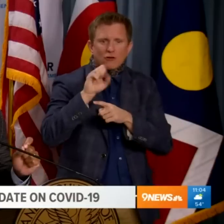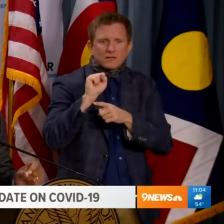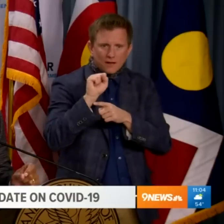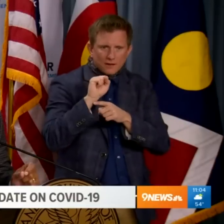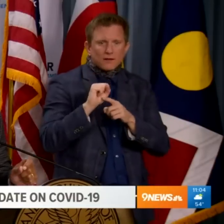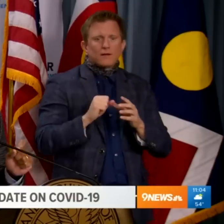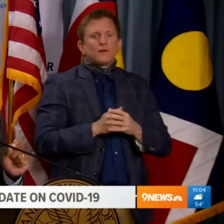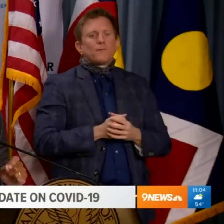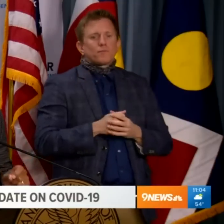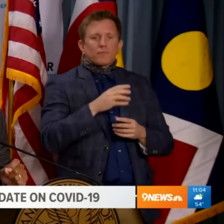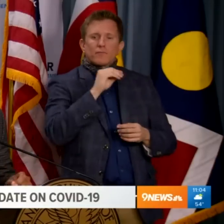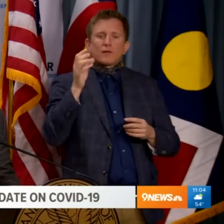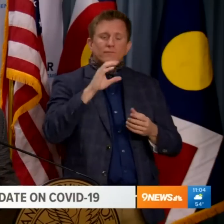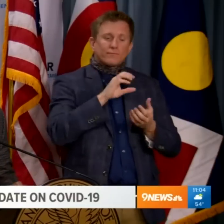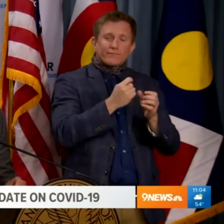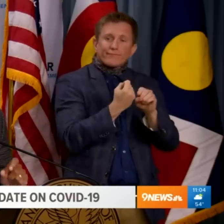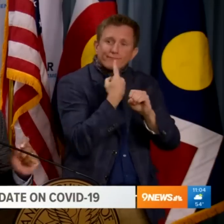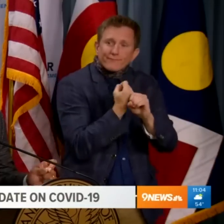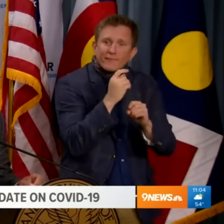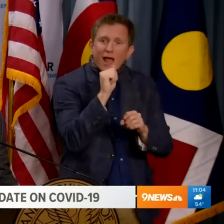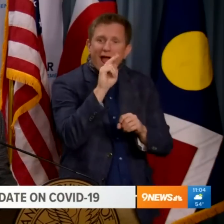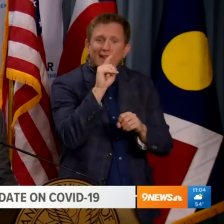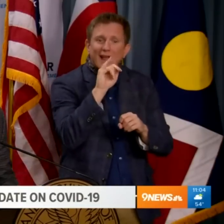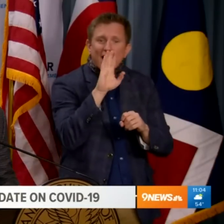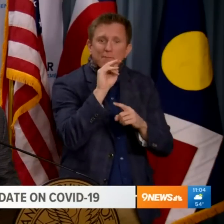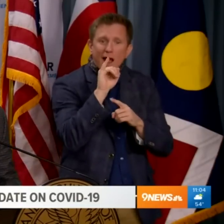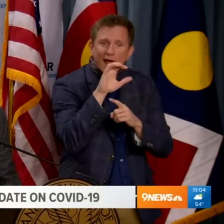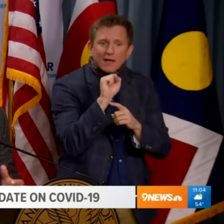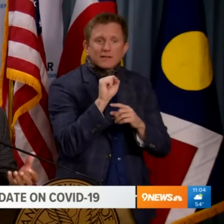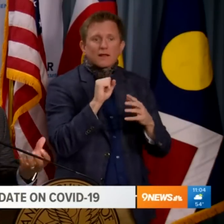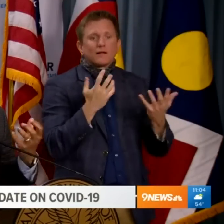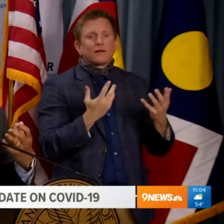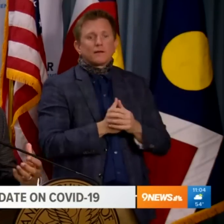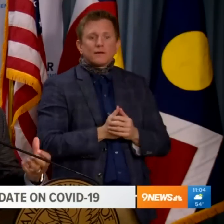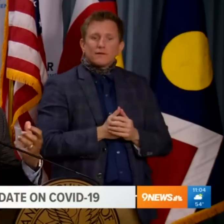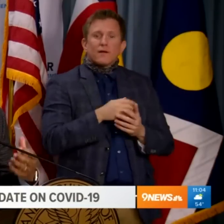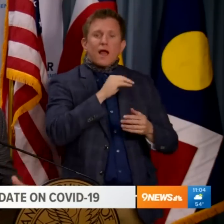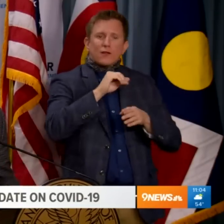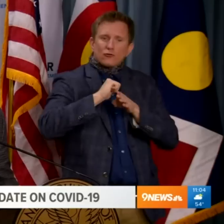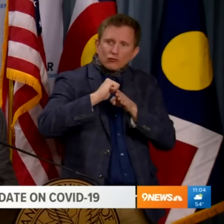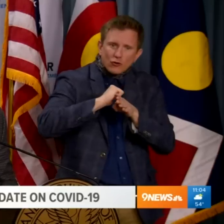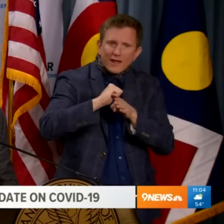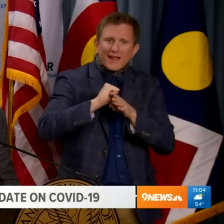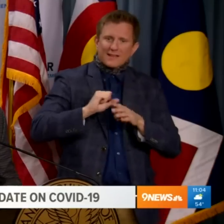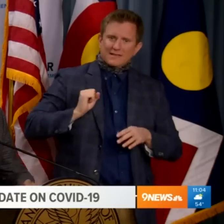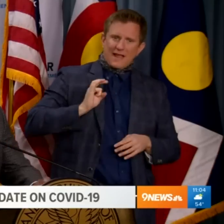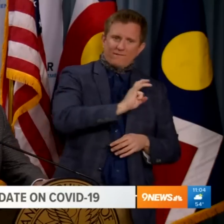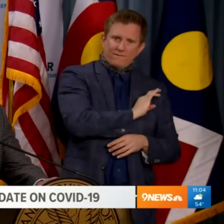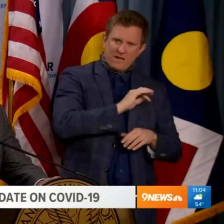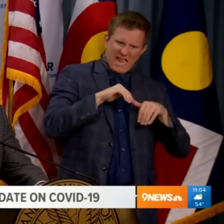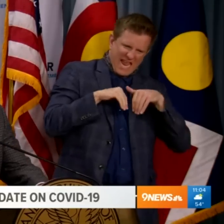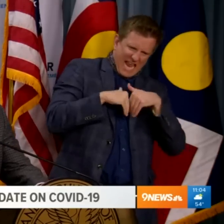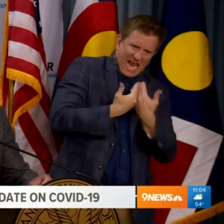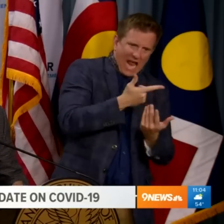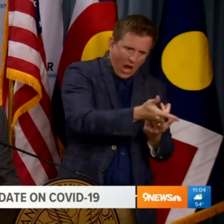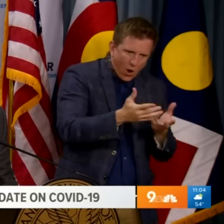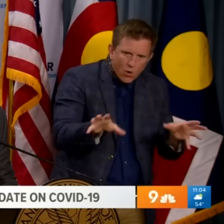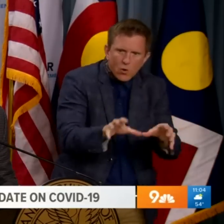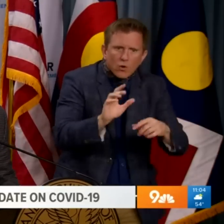7 to 10 days. Some of our biggest challenges are significantly increasing testing for COVID-19 and then testing